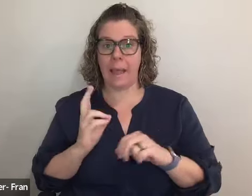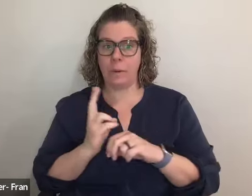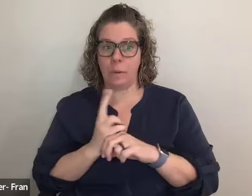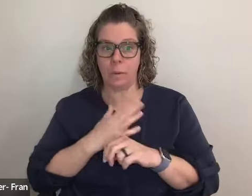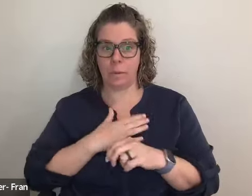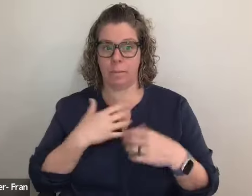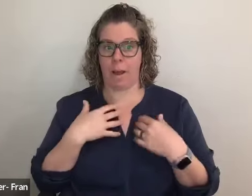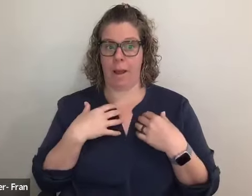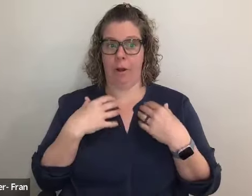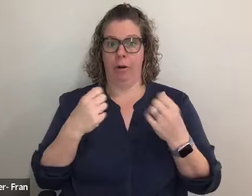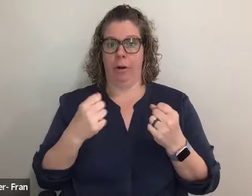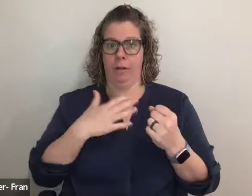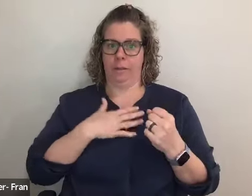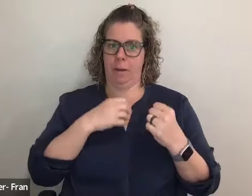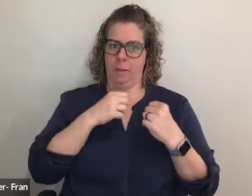and courage,